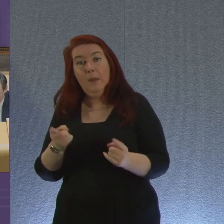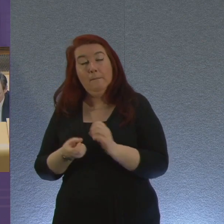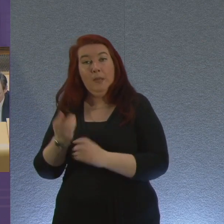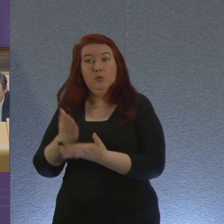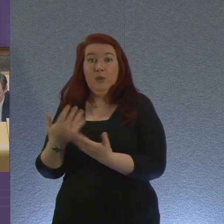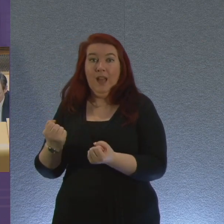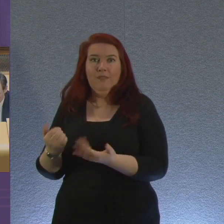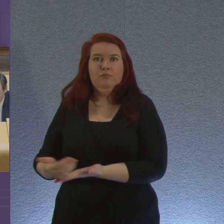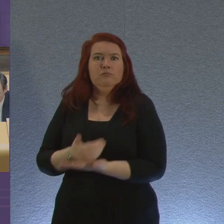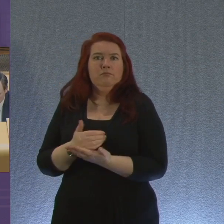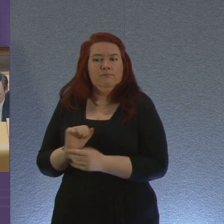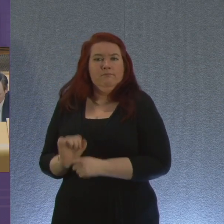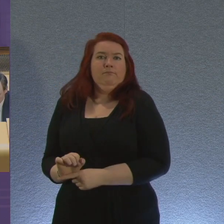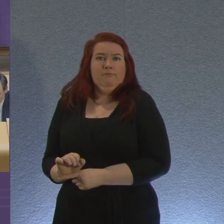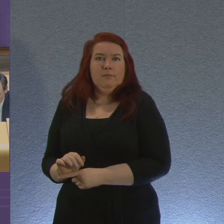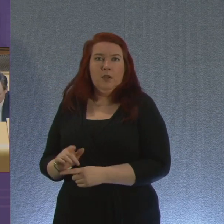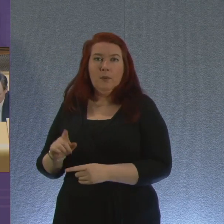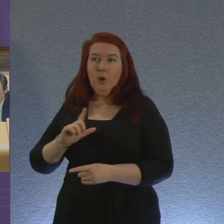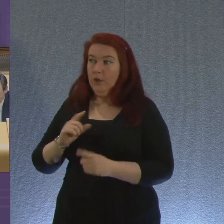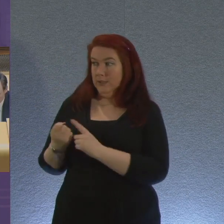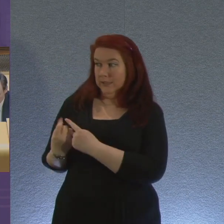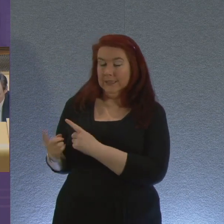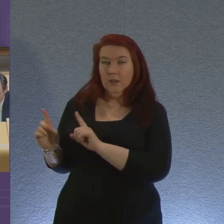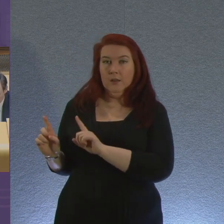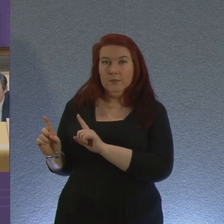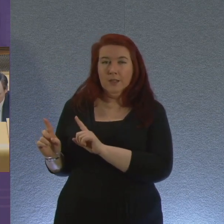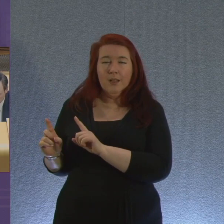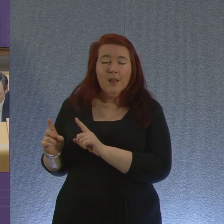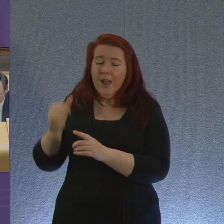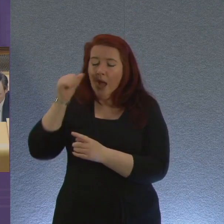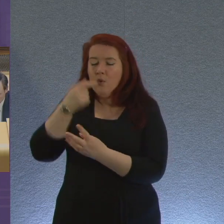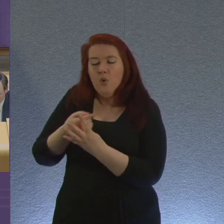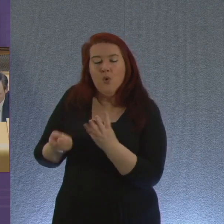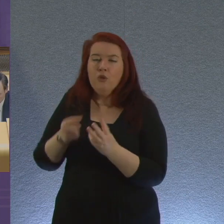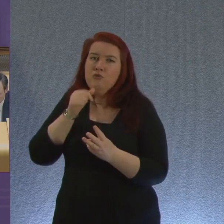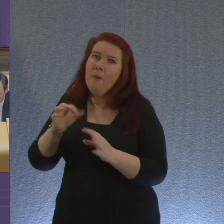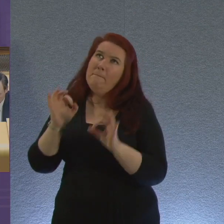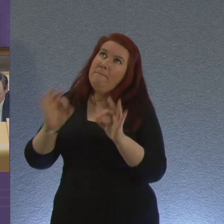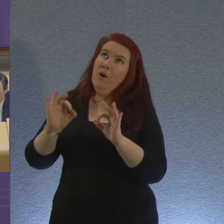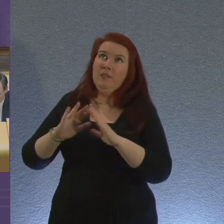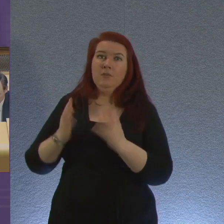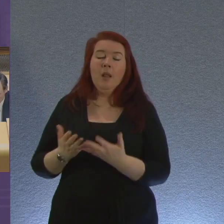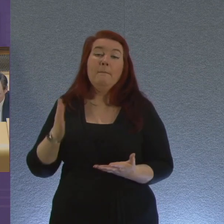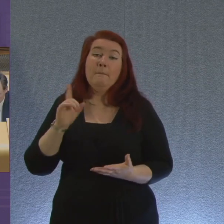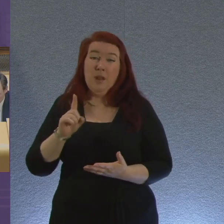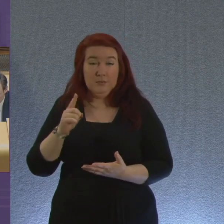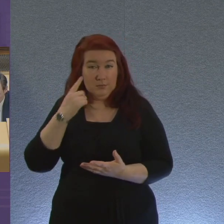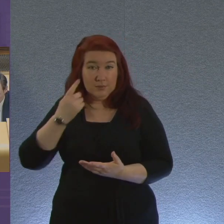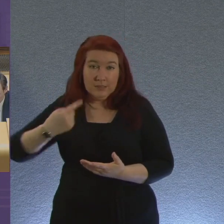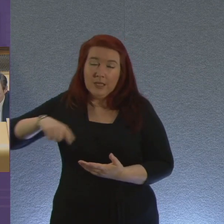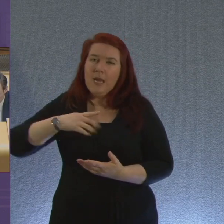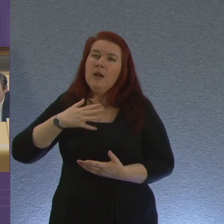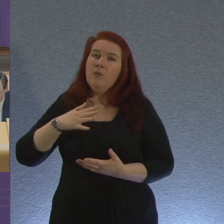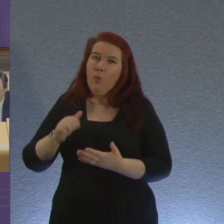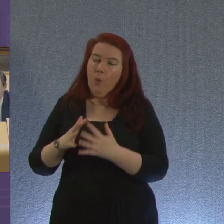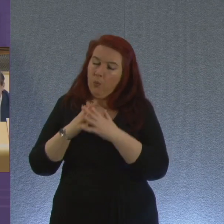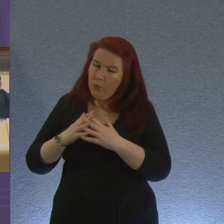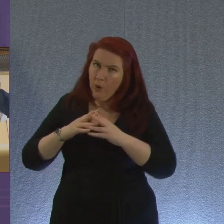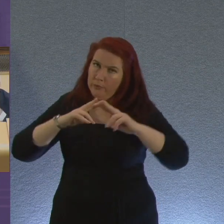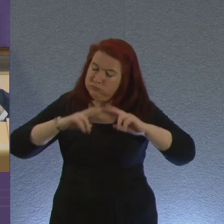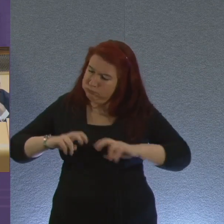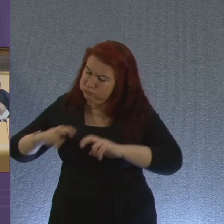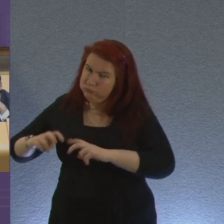be in some proximity. Now, none of these solutions are ideal, but we believe they all need to be properly examined because of the